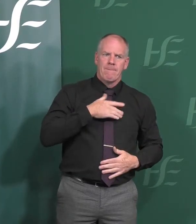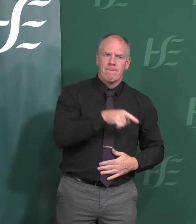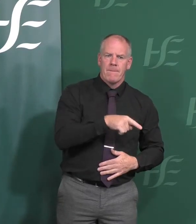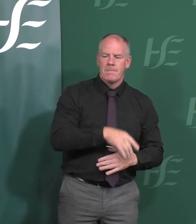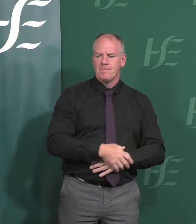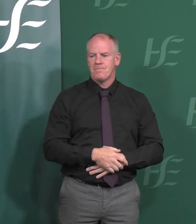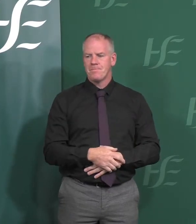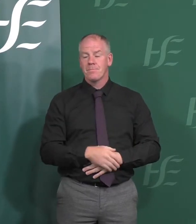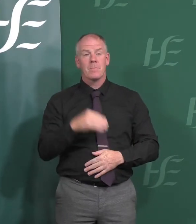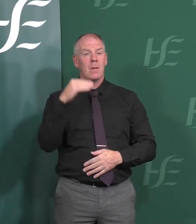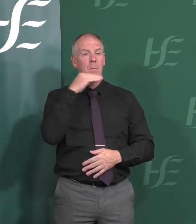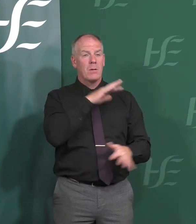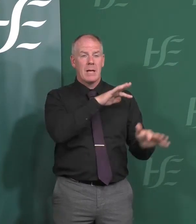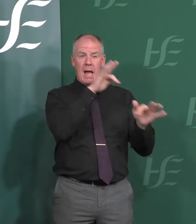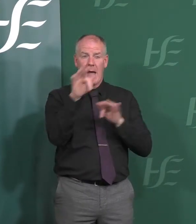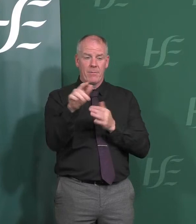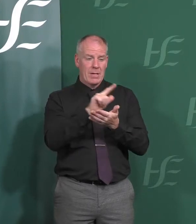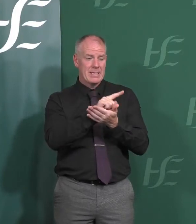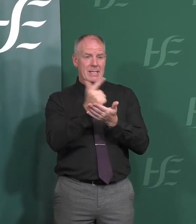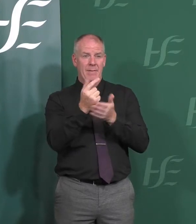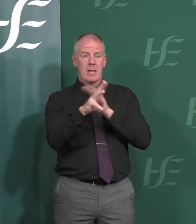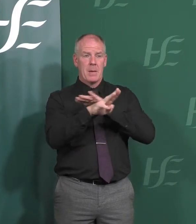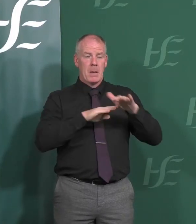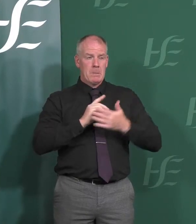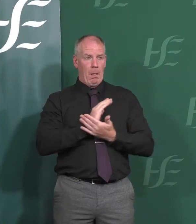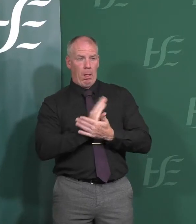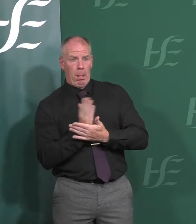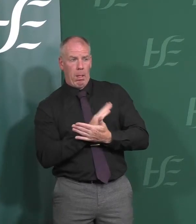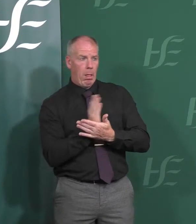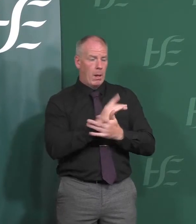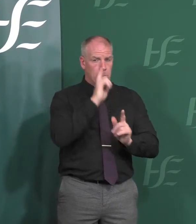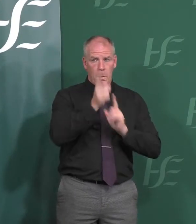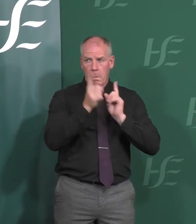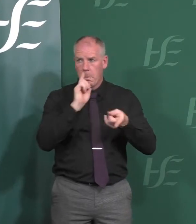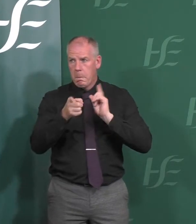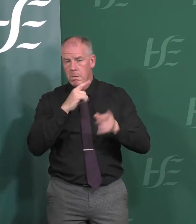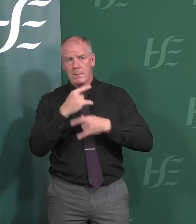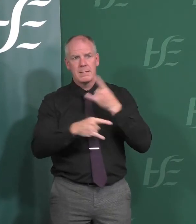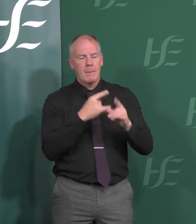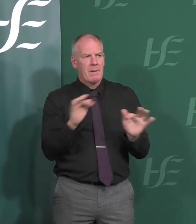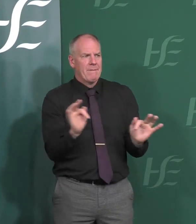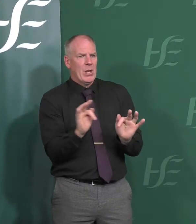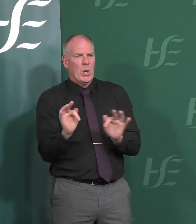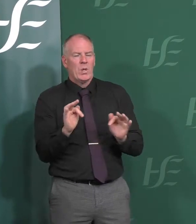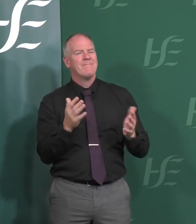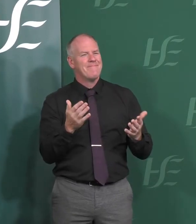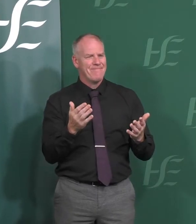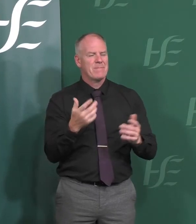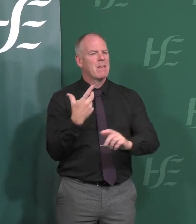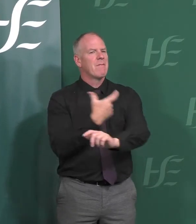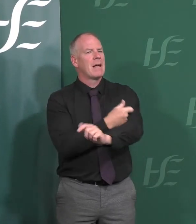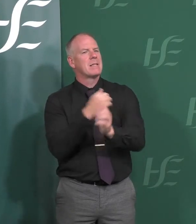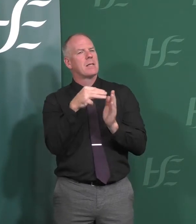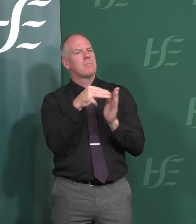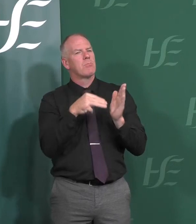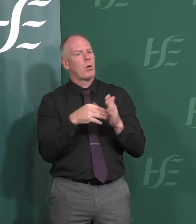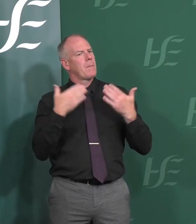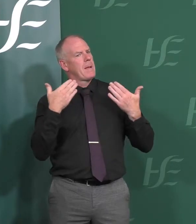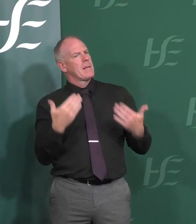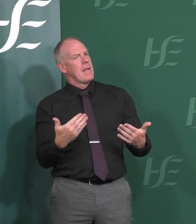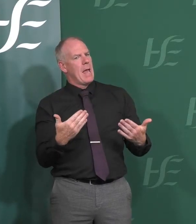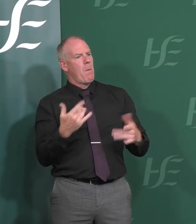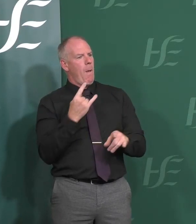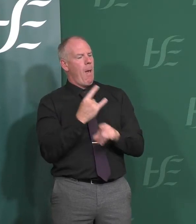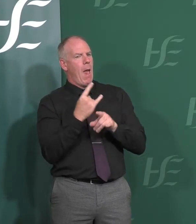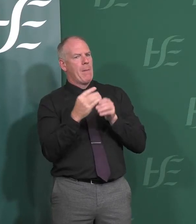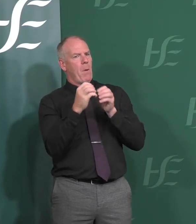Importantly, after a horrendous 17 months of uncertainty and sometimes fear for people, the vaccination programme has served to